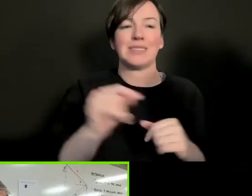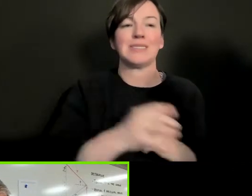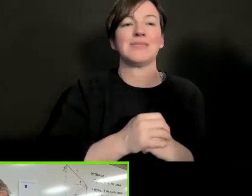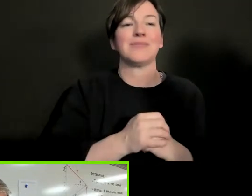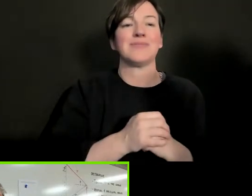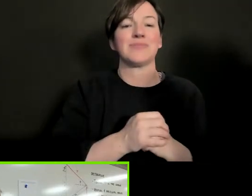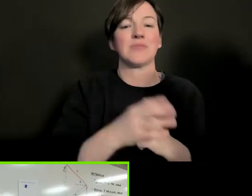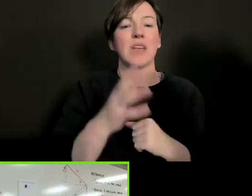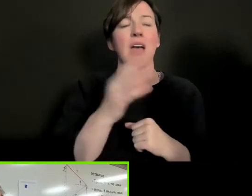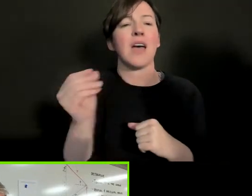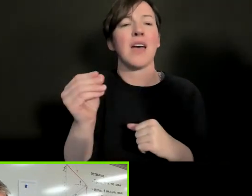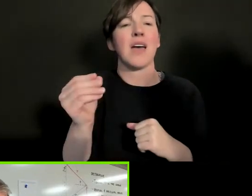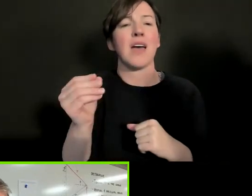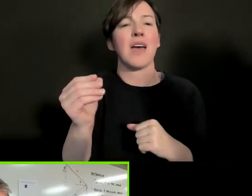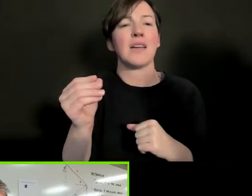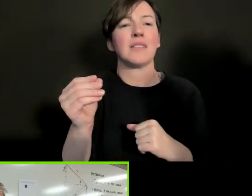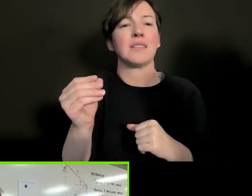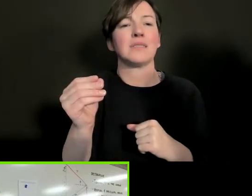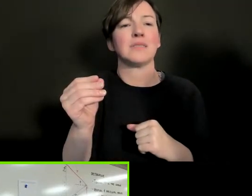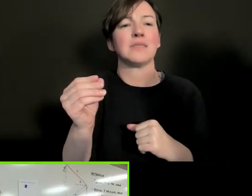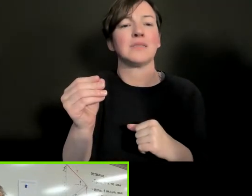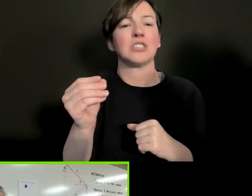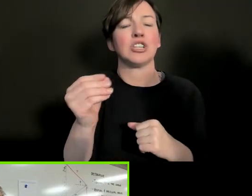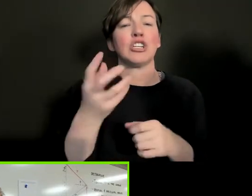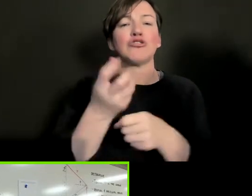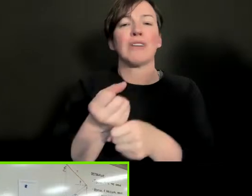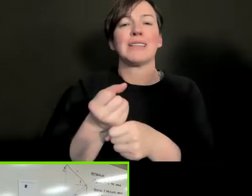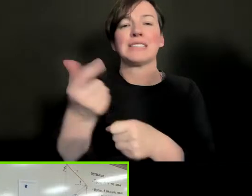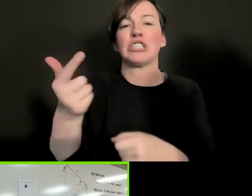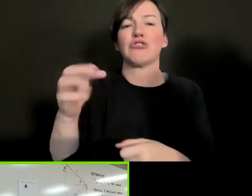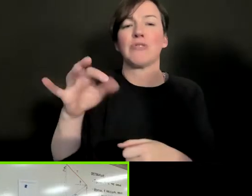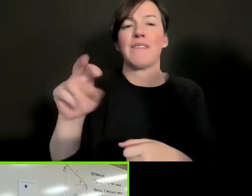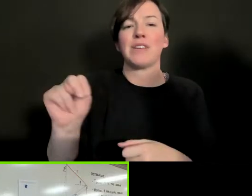then Trustee Griffin, Bob,